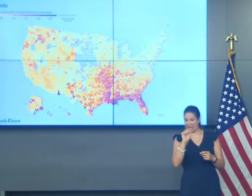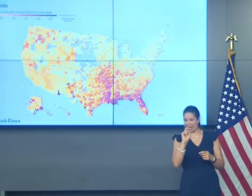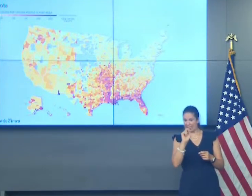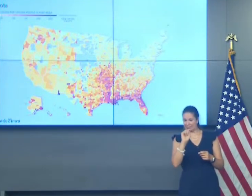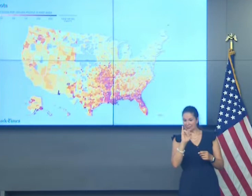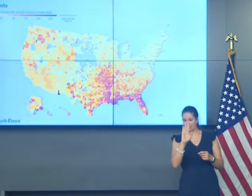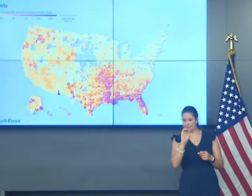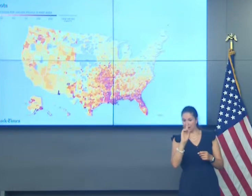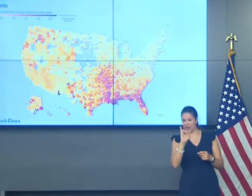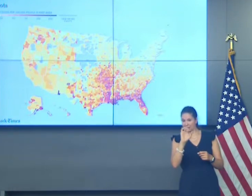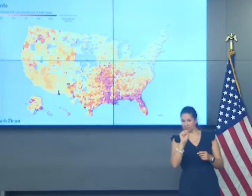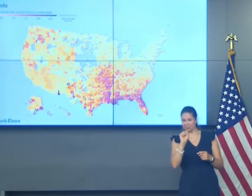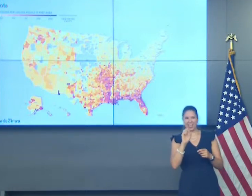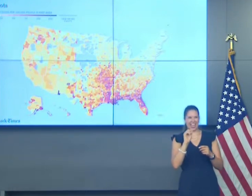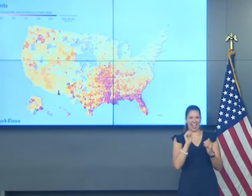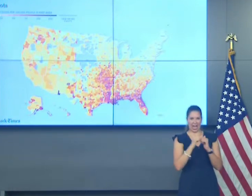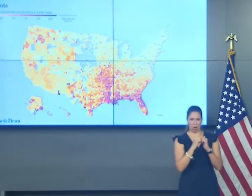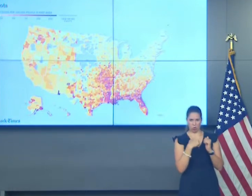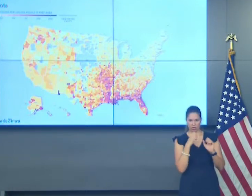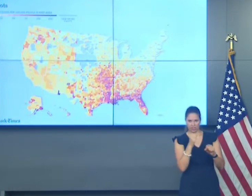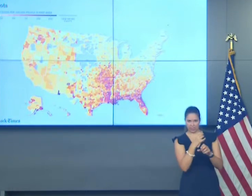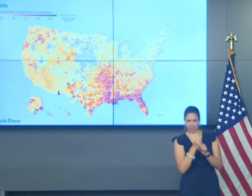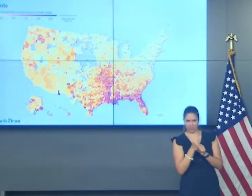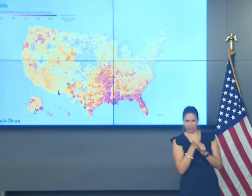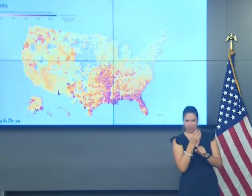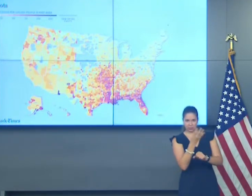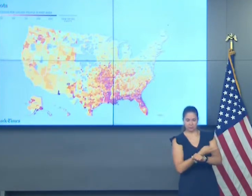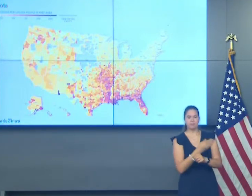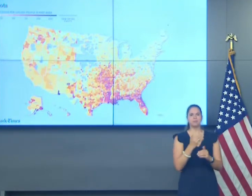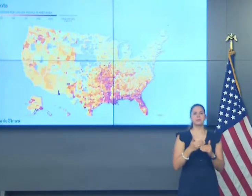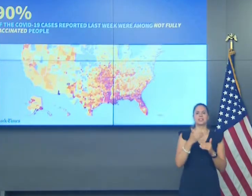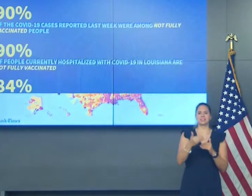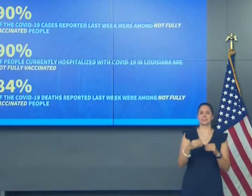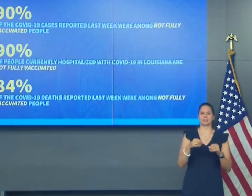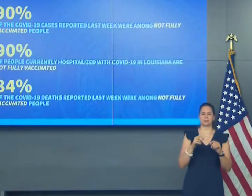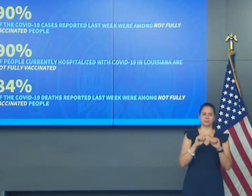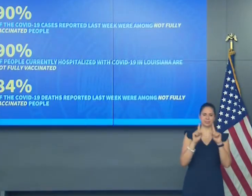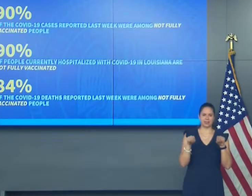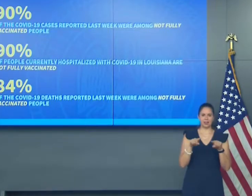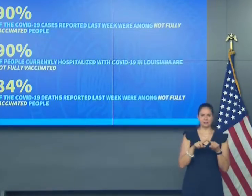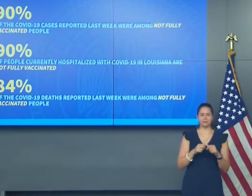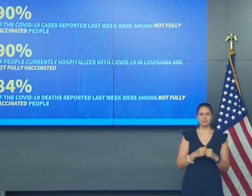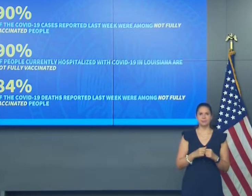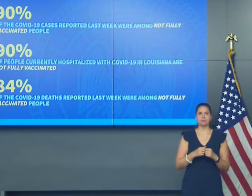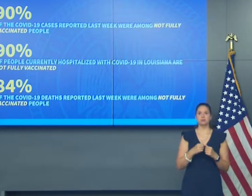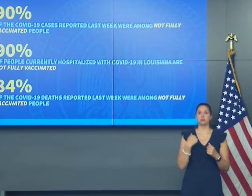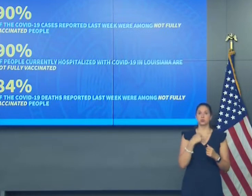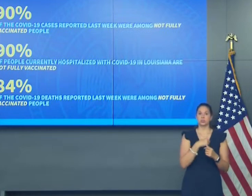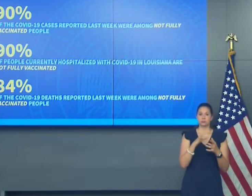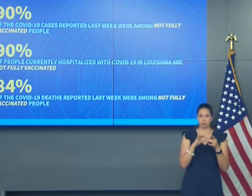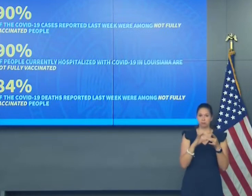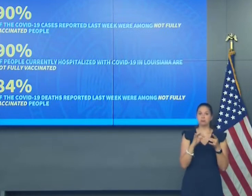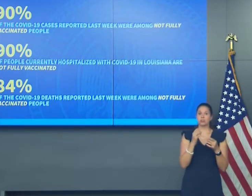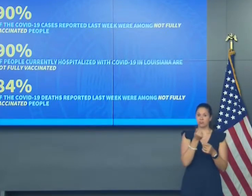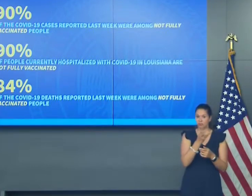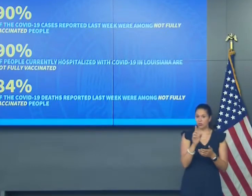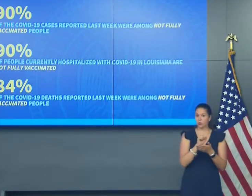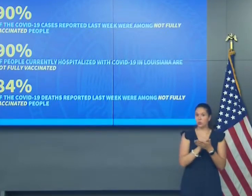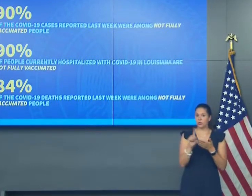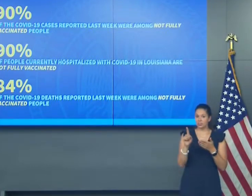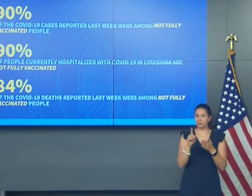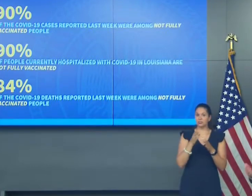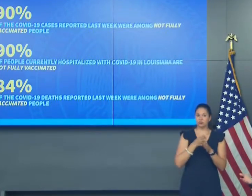so, what the best way to get them in your area is. Go to the next slide, please. As we've said a few weeks in a row